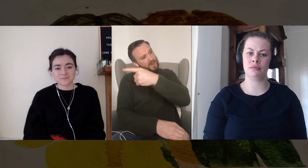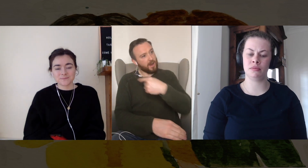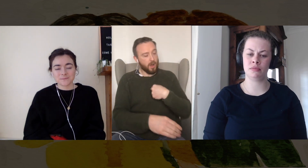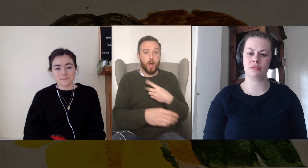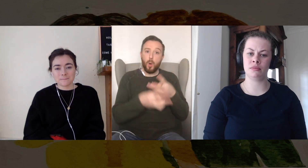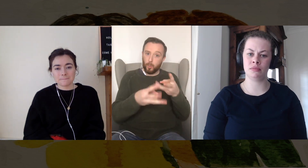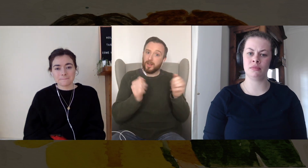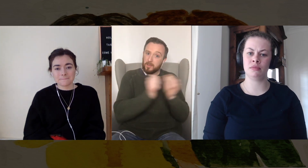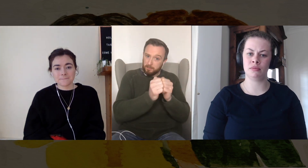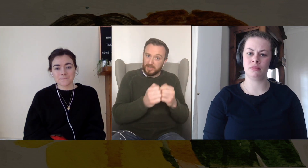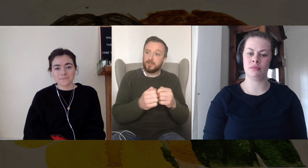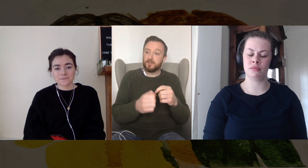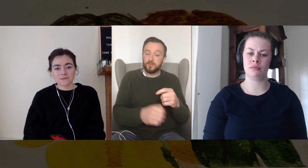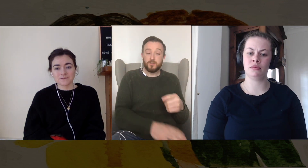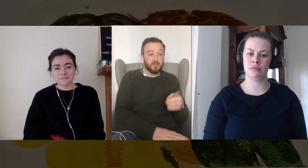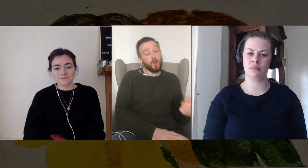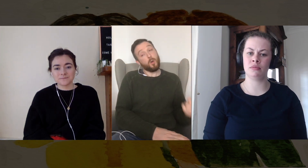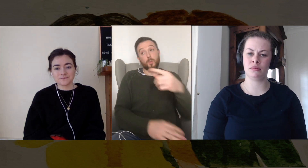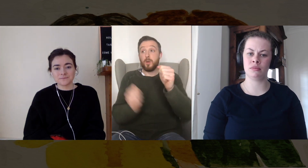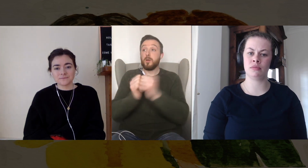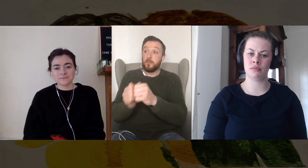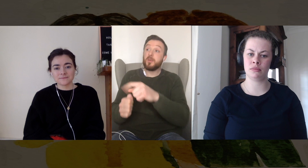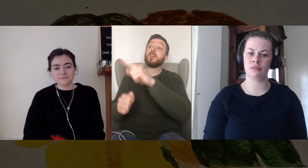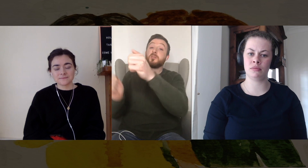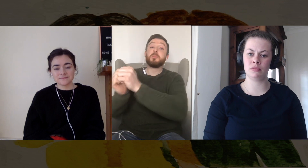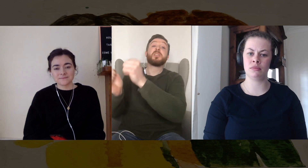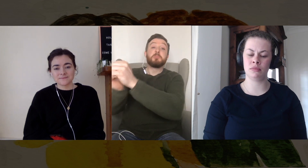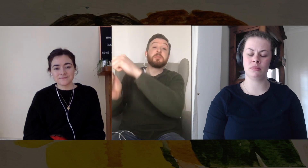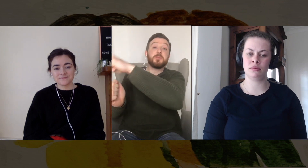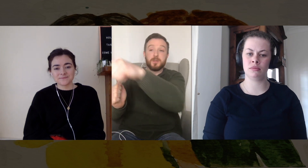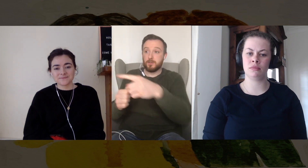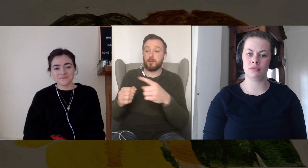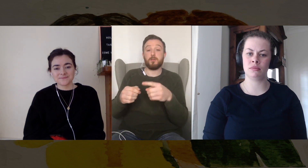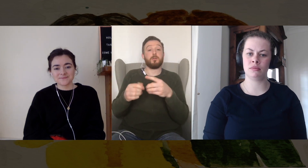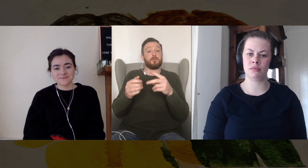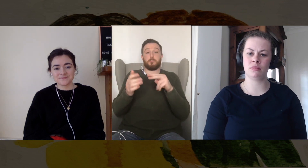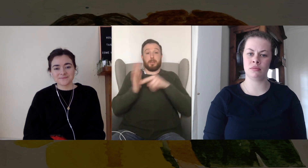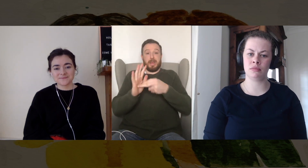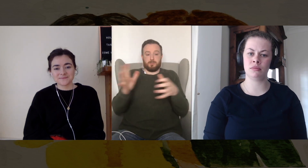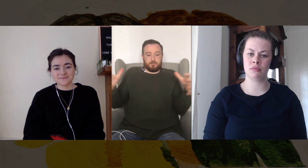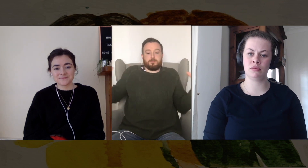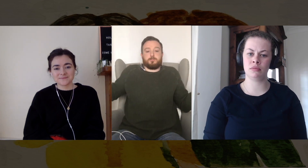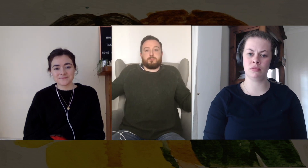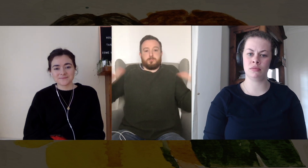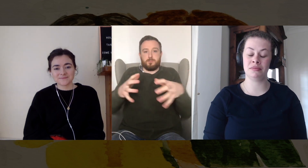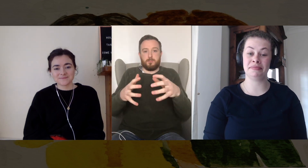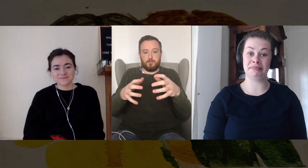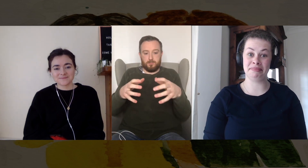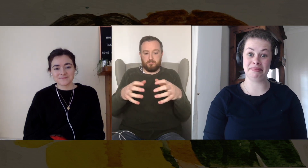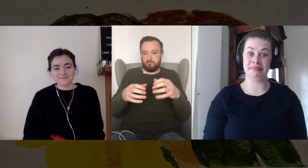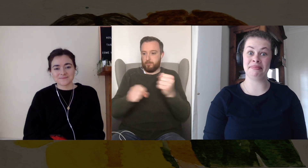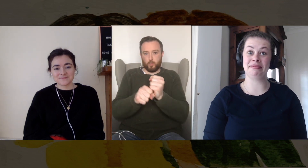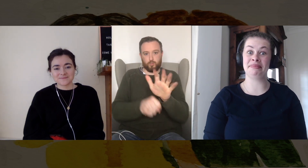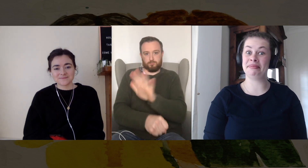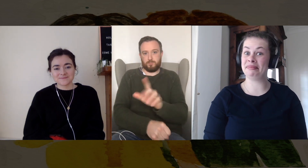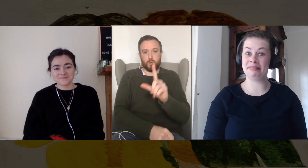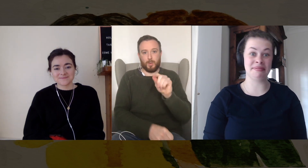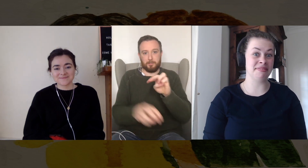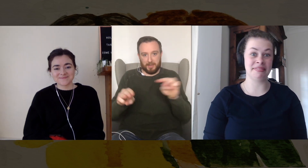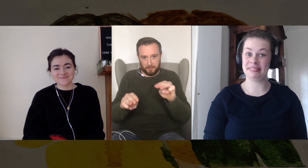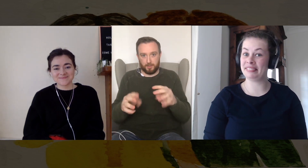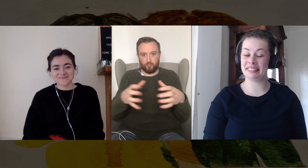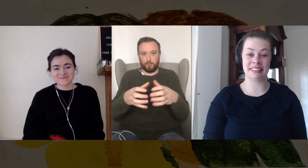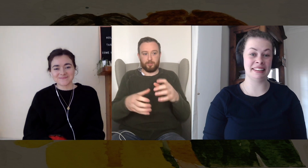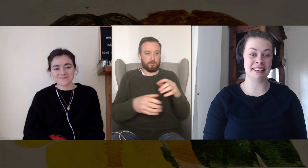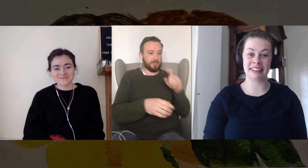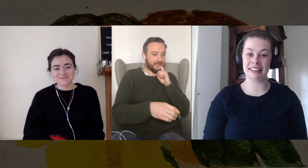We had arrived, and then my friend said, "Oh, my cousin's here. Let's meet him," which we met the deaf guy, and the deaf guy said, "Oh, there's other deaf people here. Why don't we